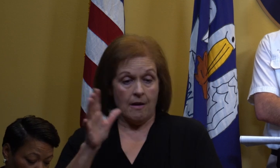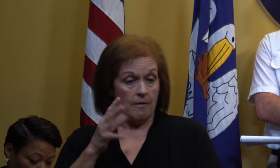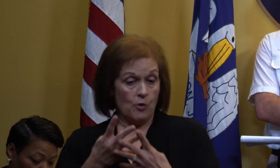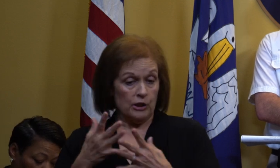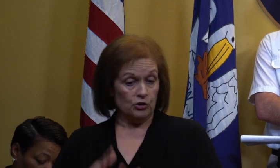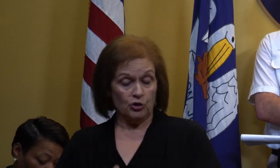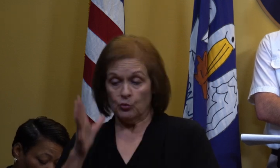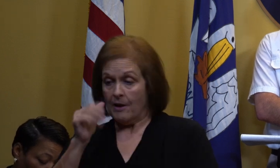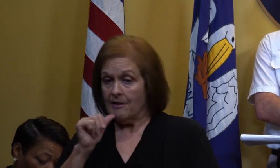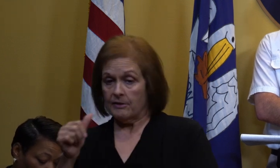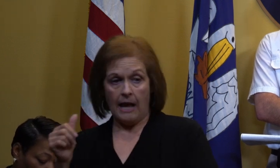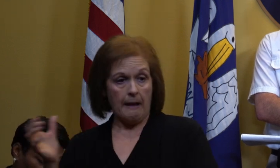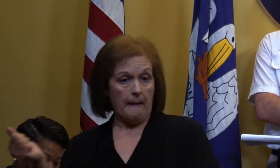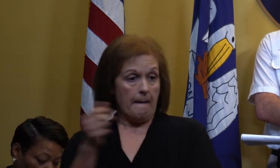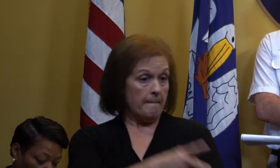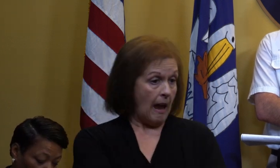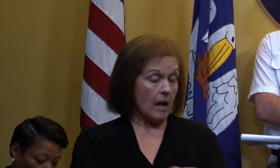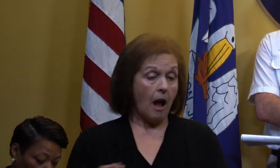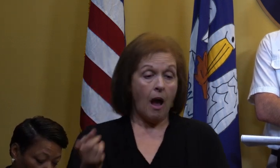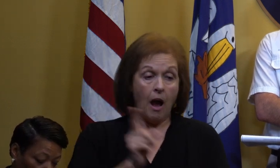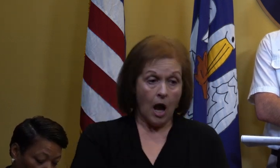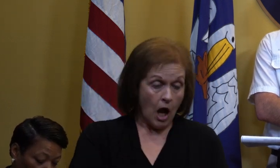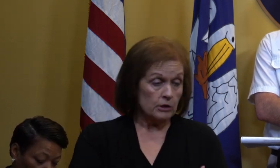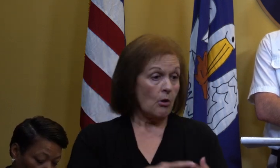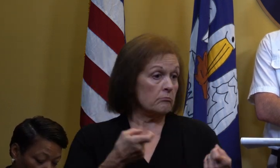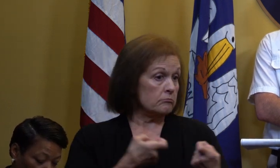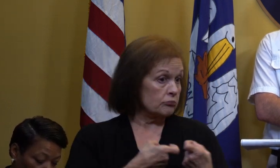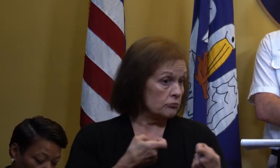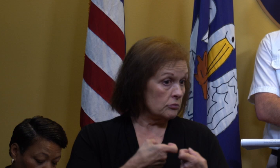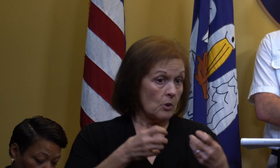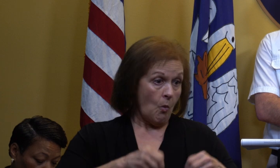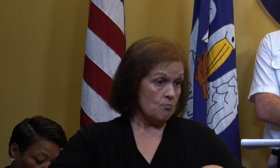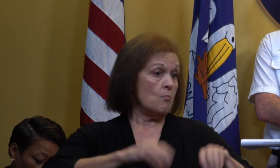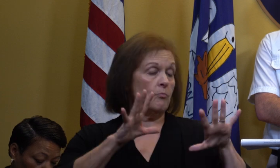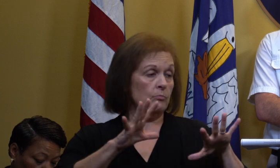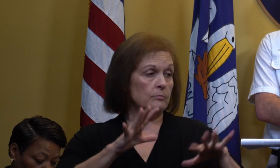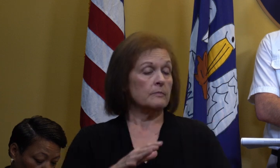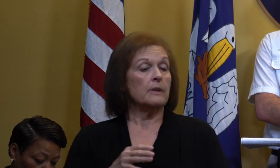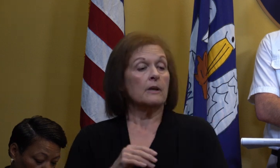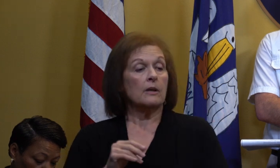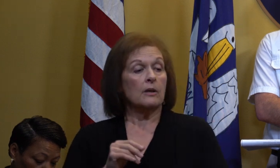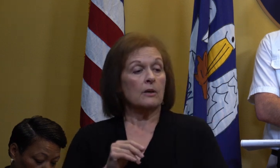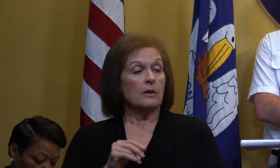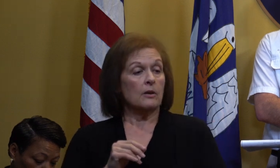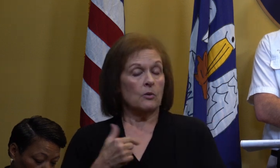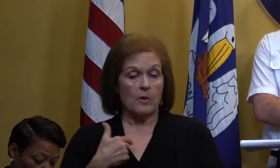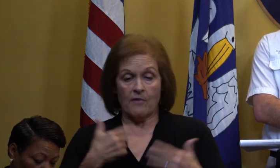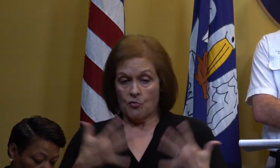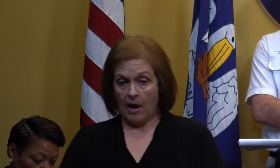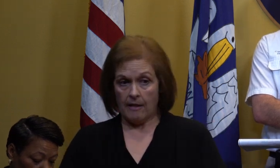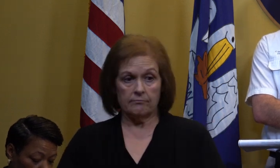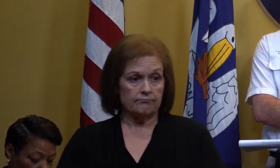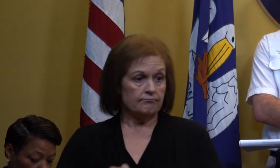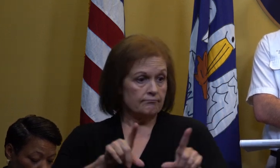all systems are properly functioning, including the return of power to all of our facilities. We have run tests on all